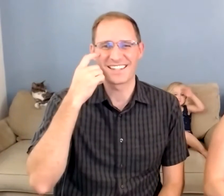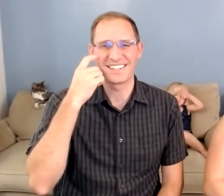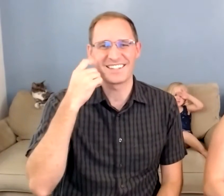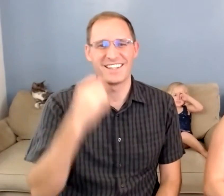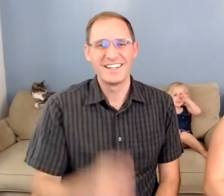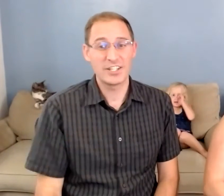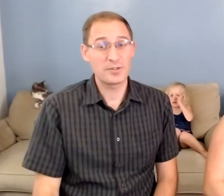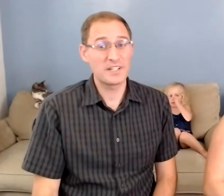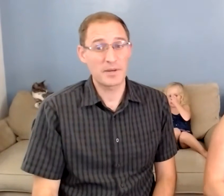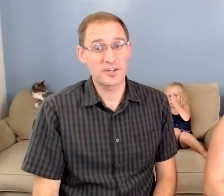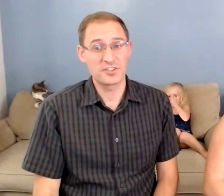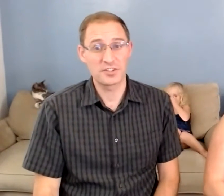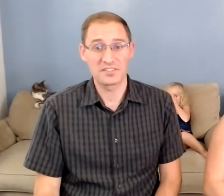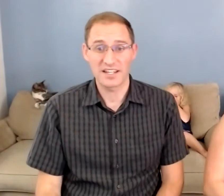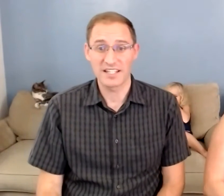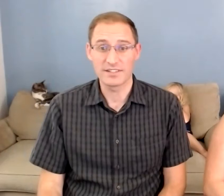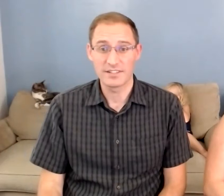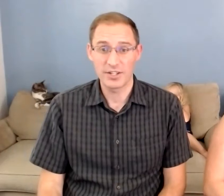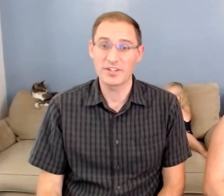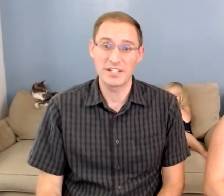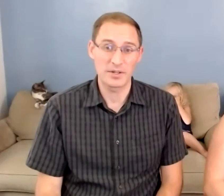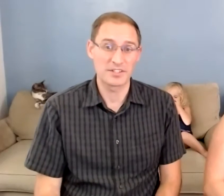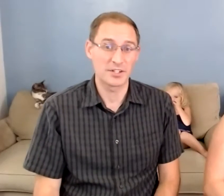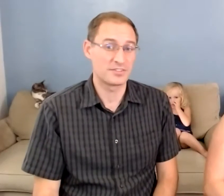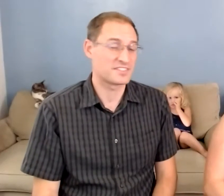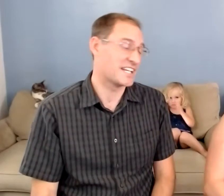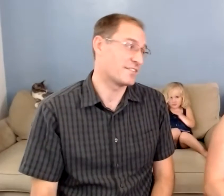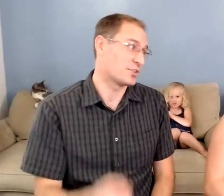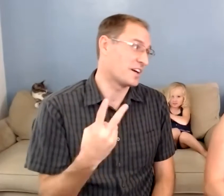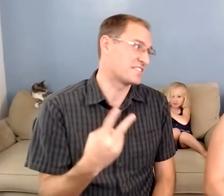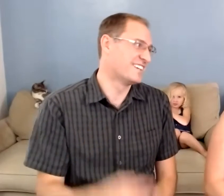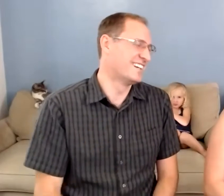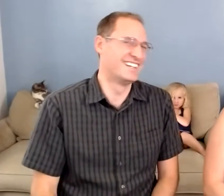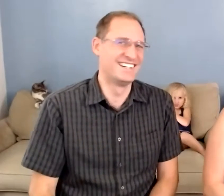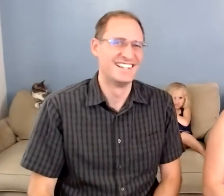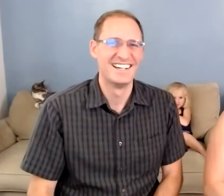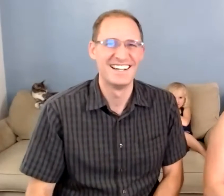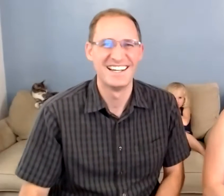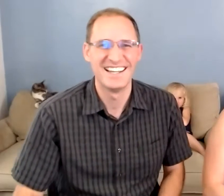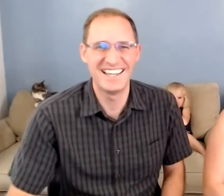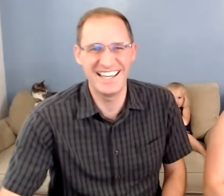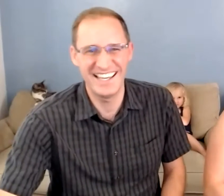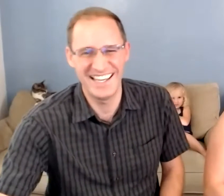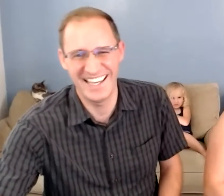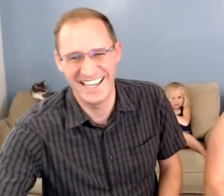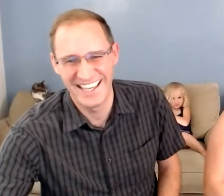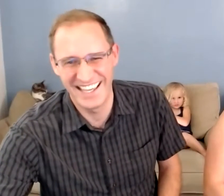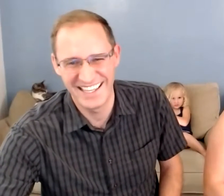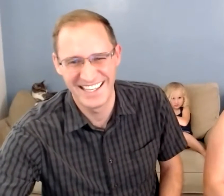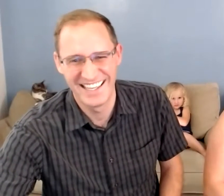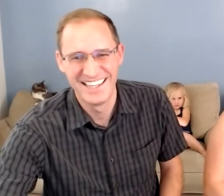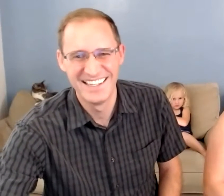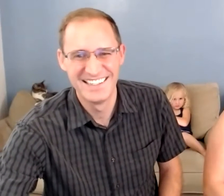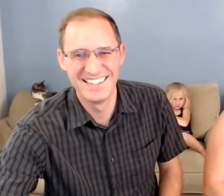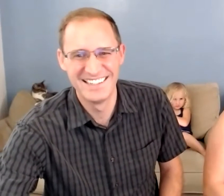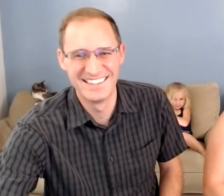comments, you don't need a parachute to go skydiving. You only need one to go skydiving twice. That is true. That is